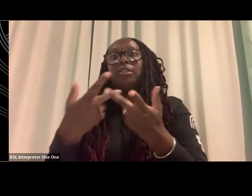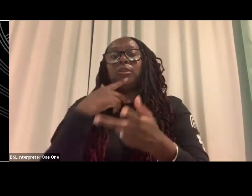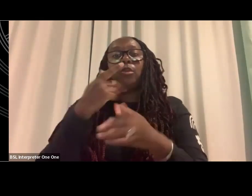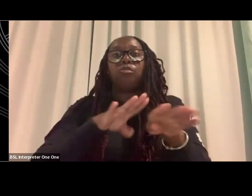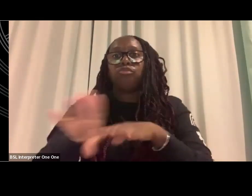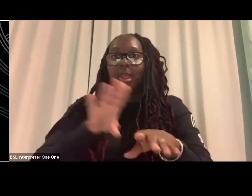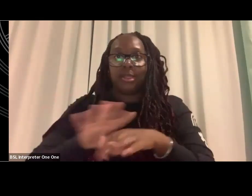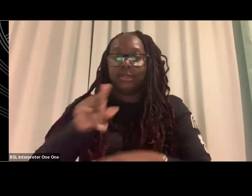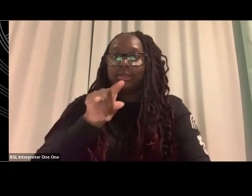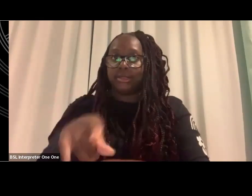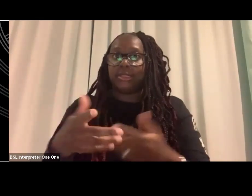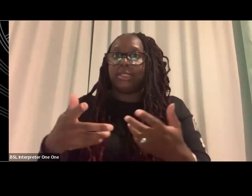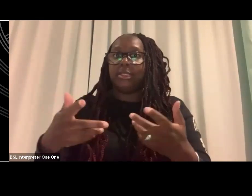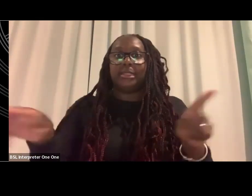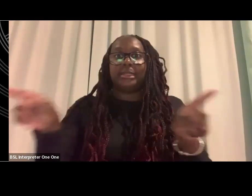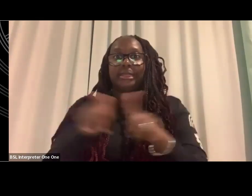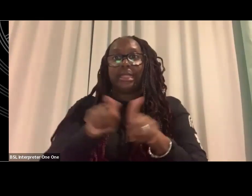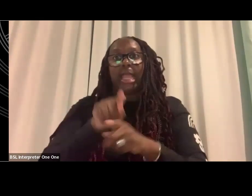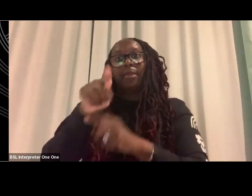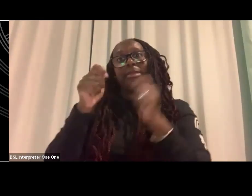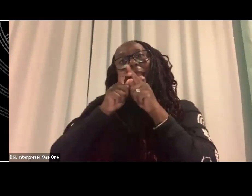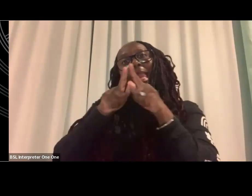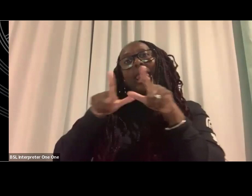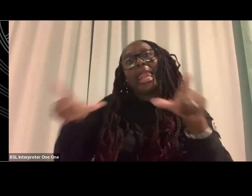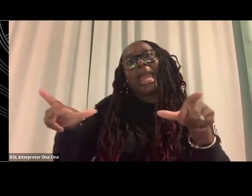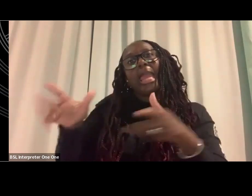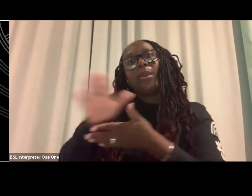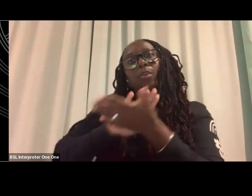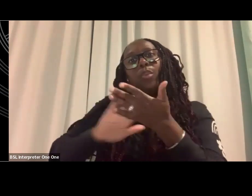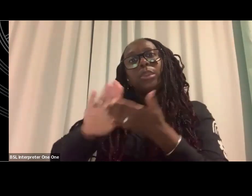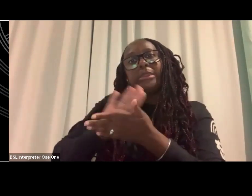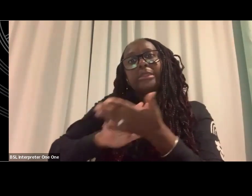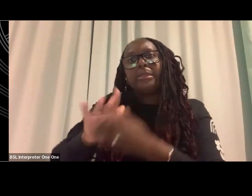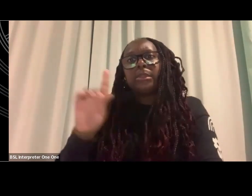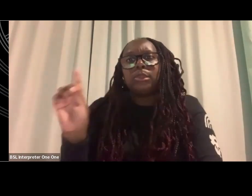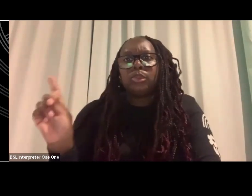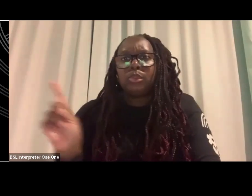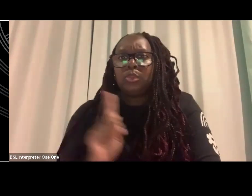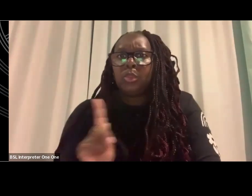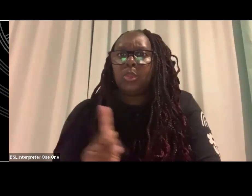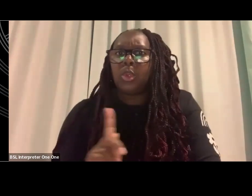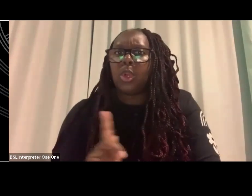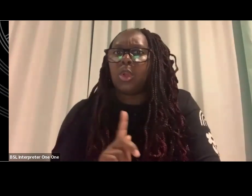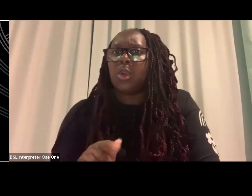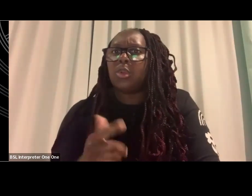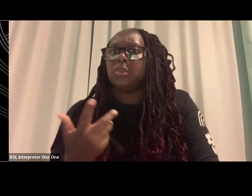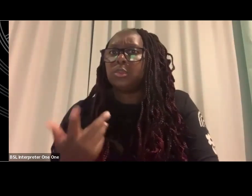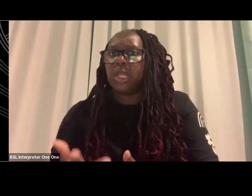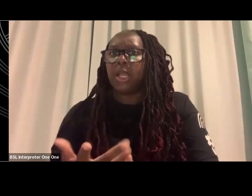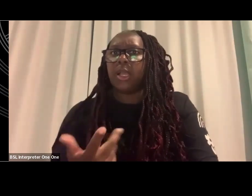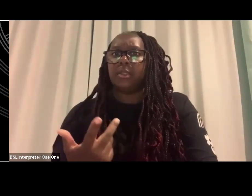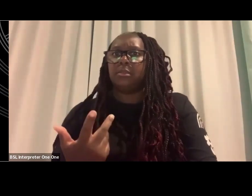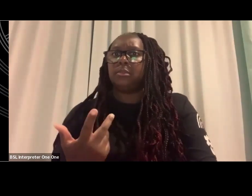practices. Manaakitanga means hospitality. What it means in terms of the policy-making